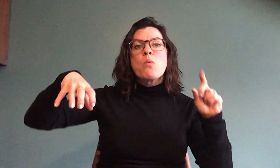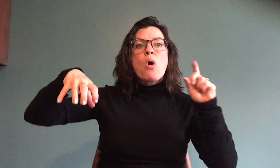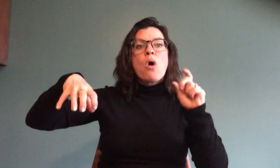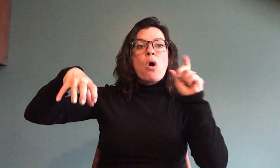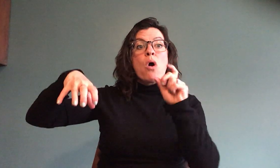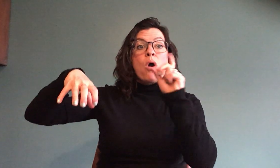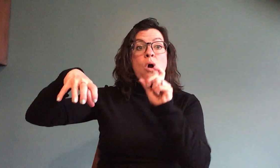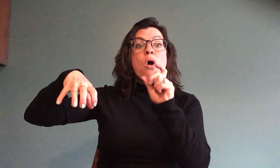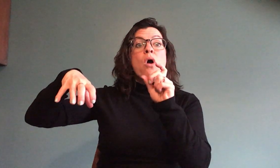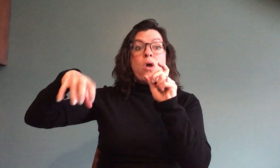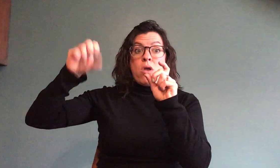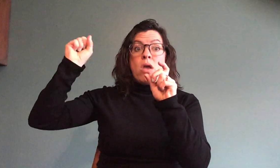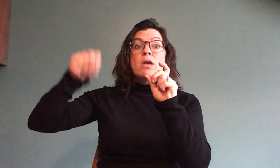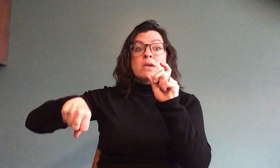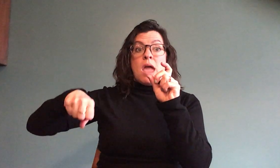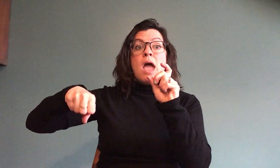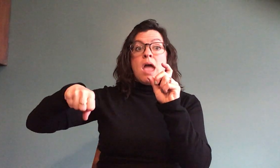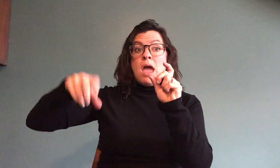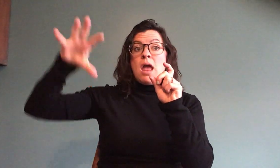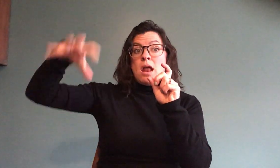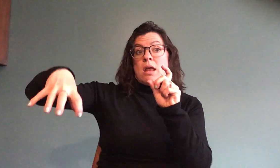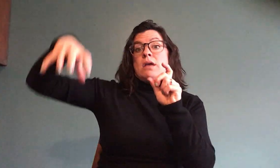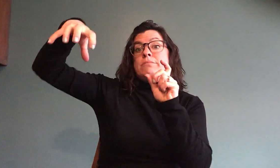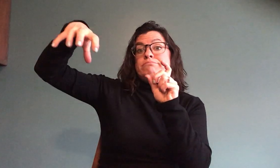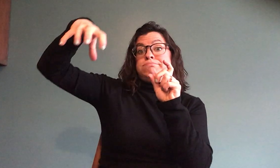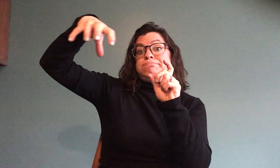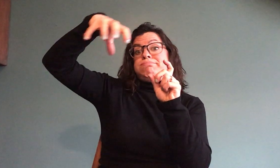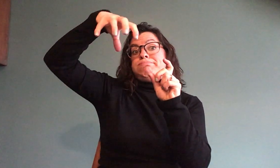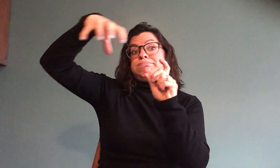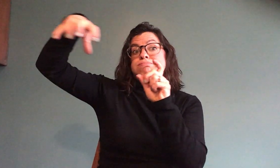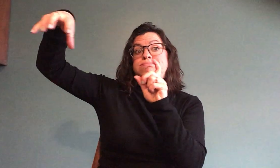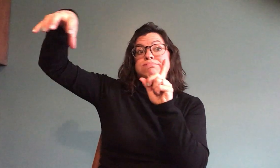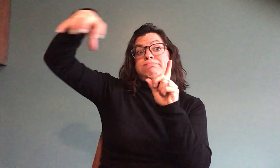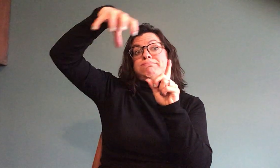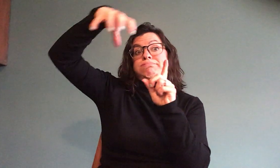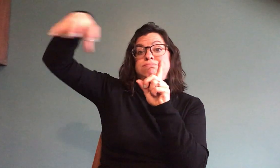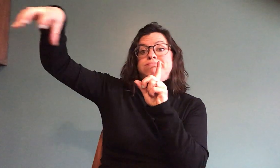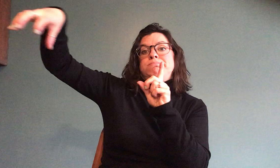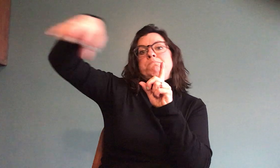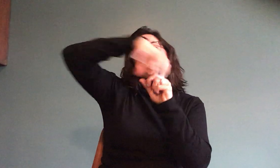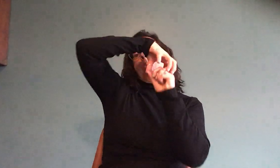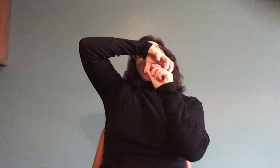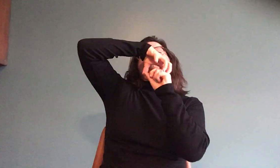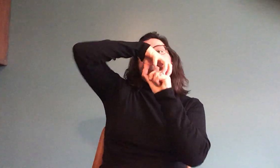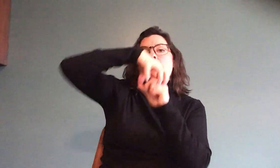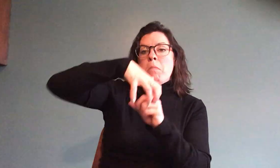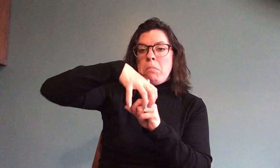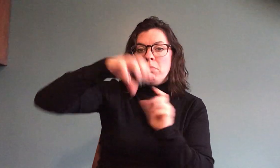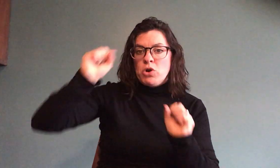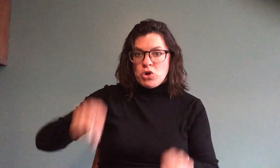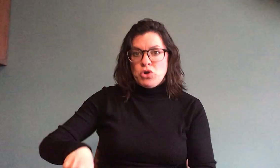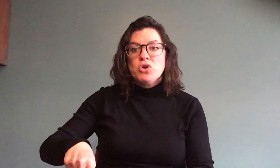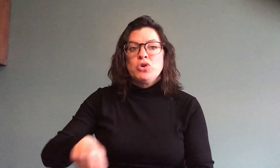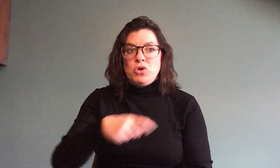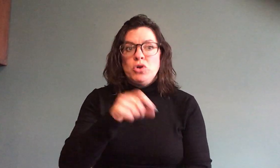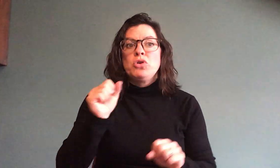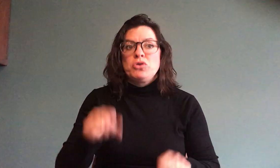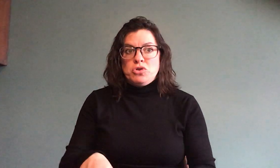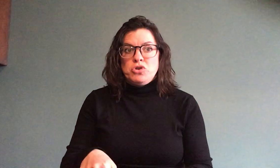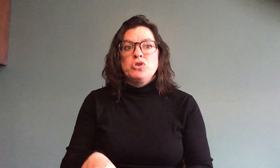Yeah. Okay, I can be struck by the material. Okay, so that's one way I can be struck by a